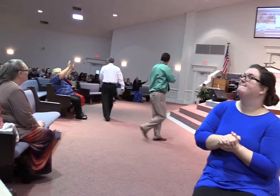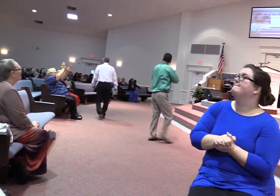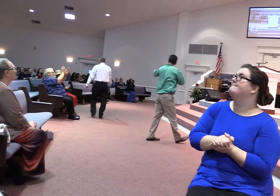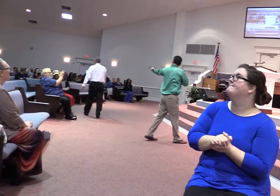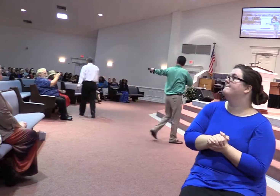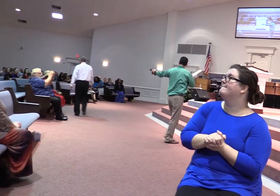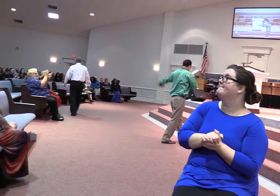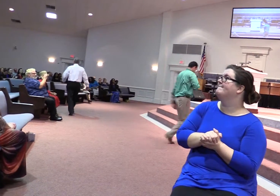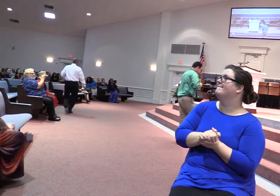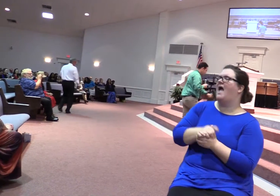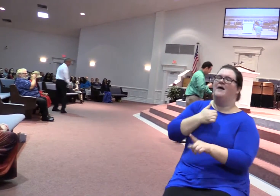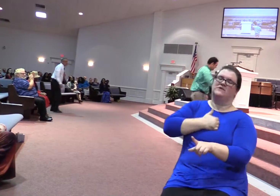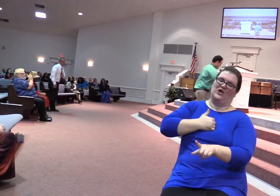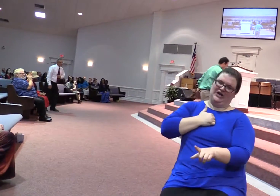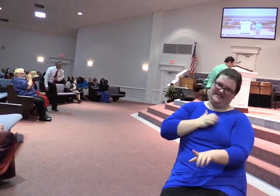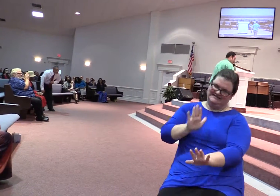Hallelujah. Oh, I'm sorry.